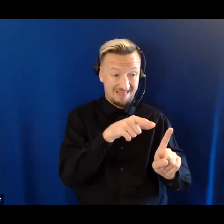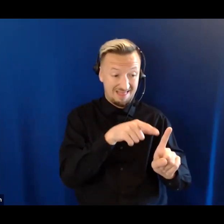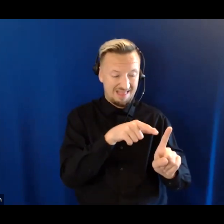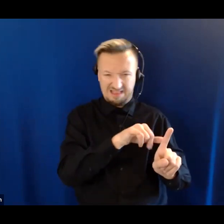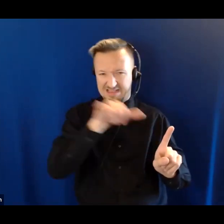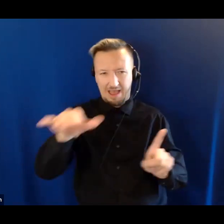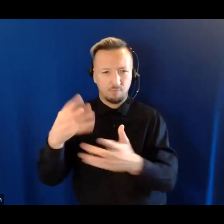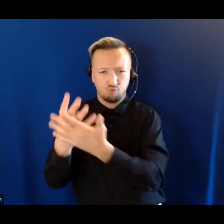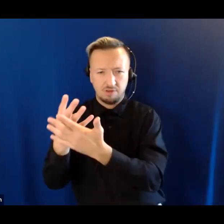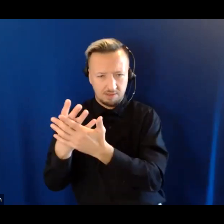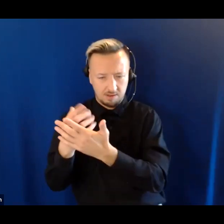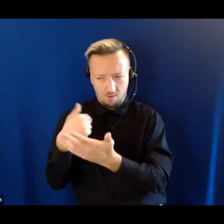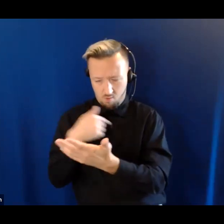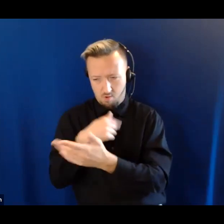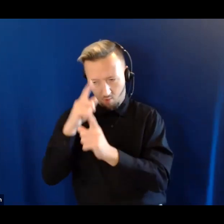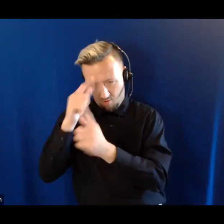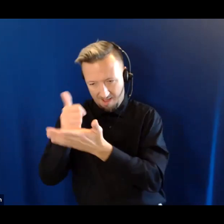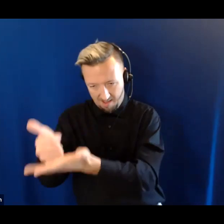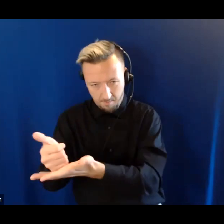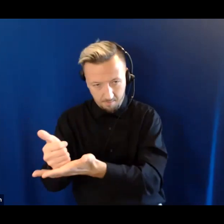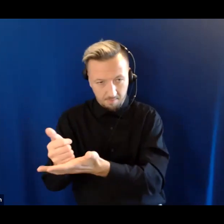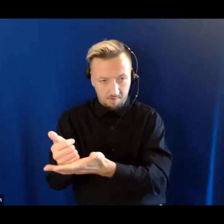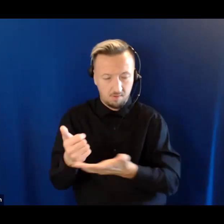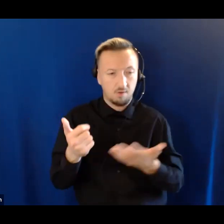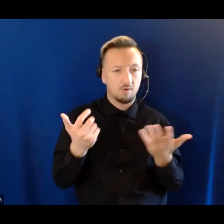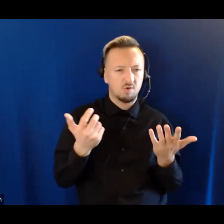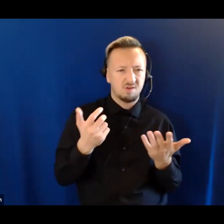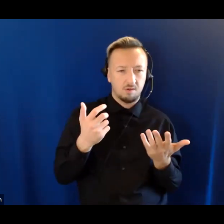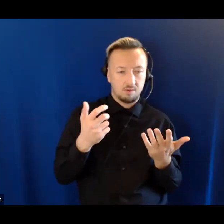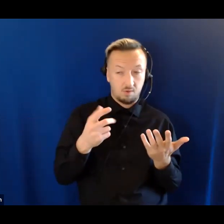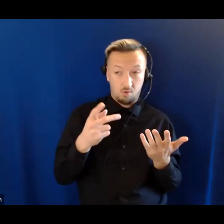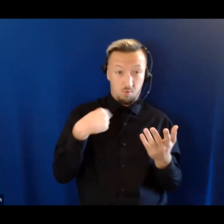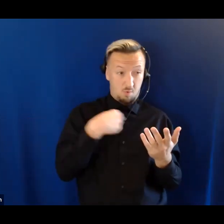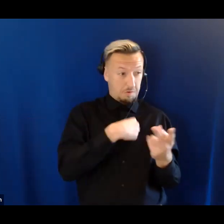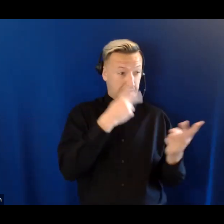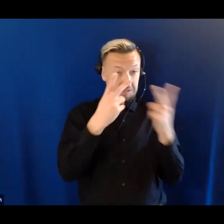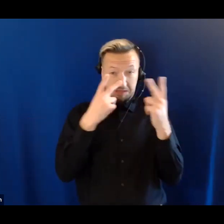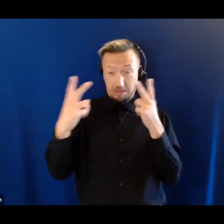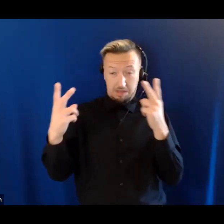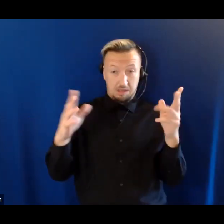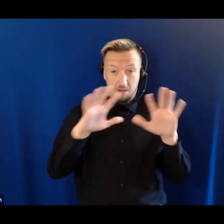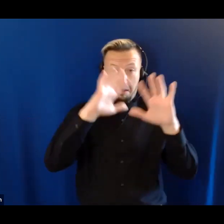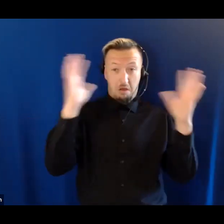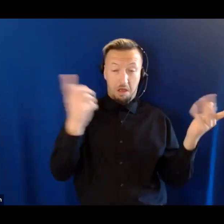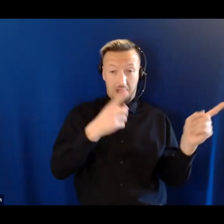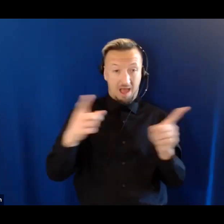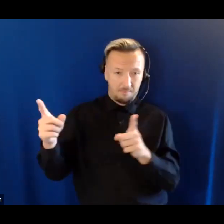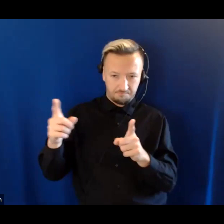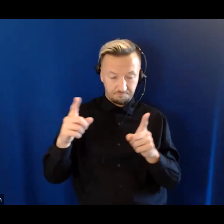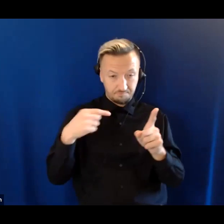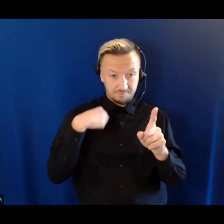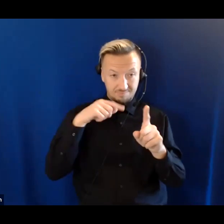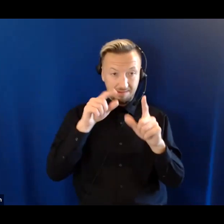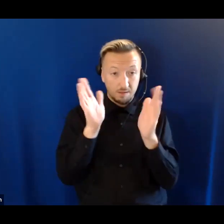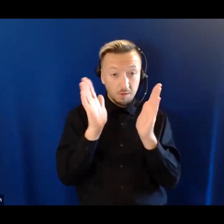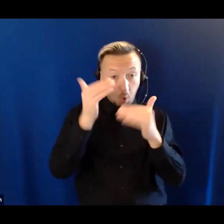prisons. Now, when we see like all of that shit that's happening, and it's not a window that we're looking into.